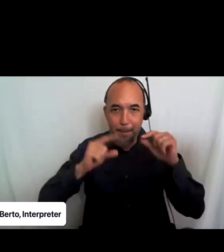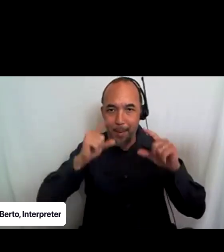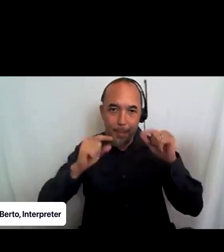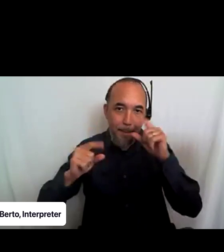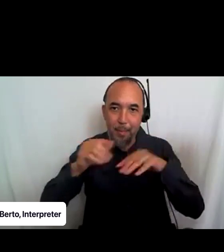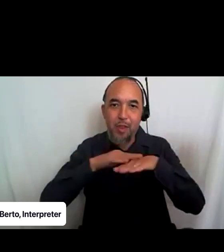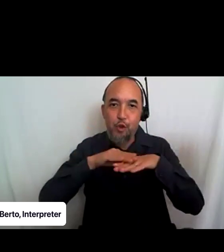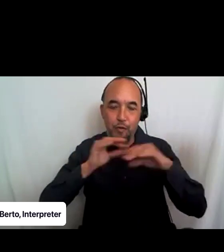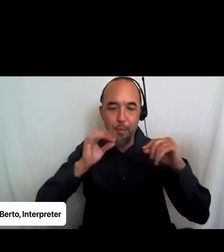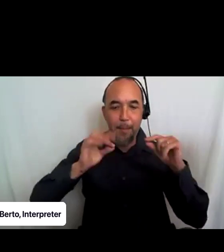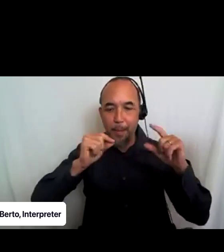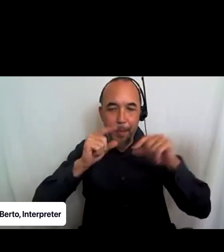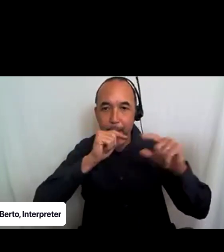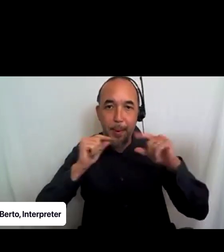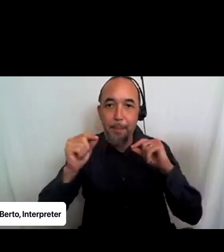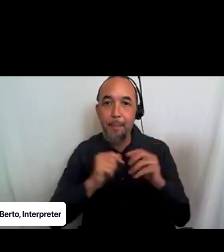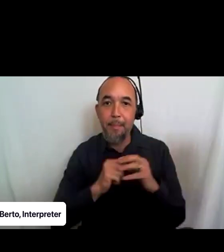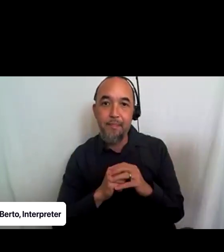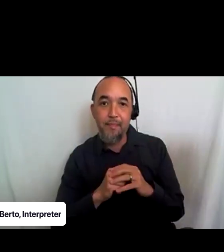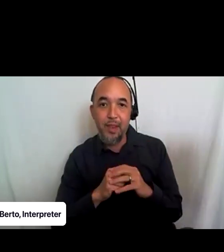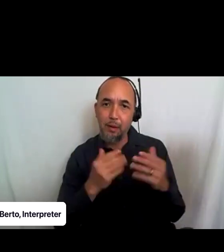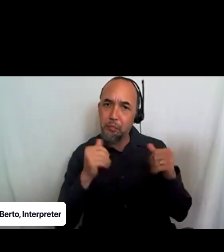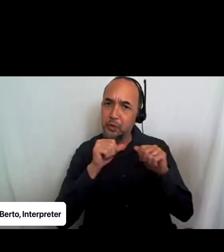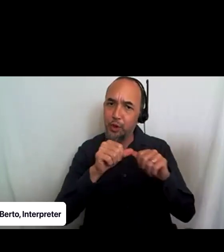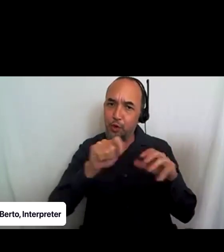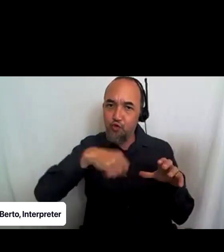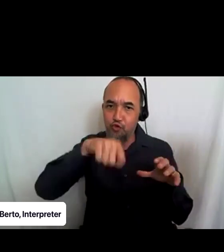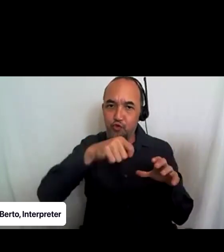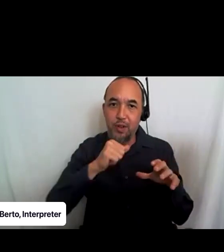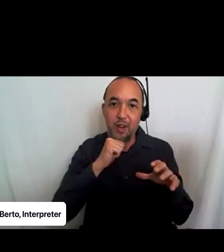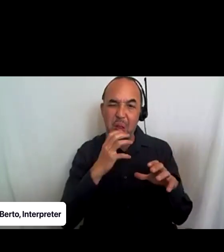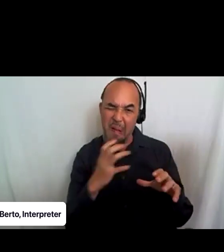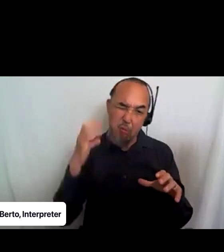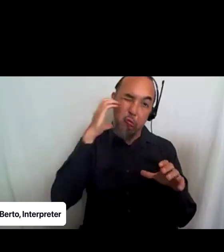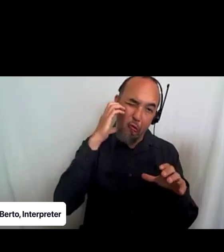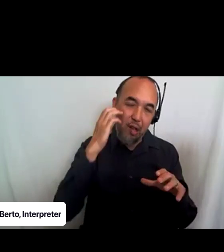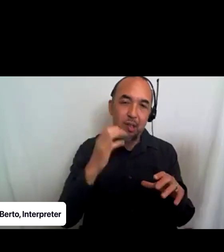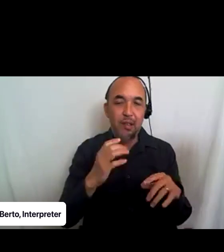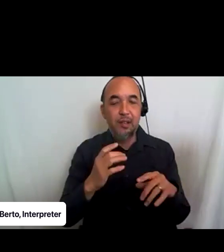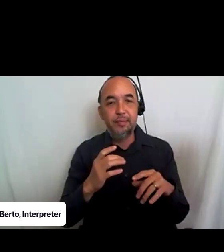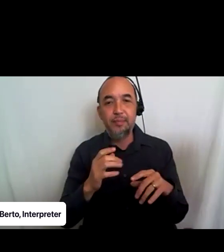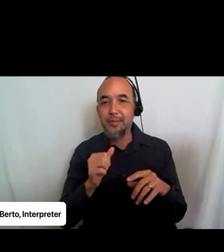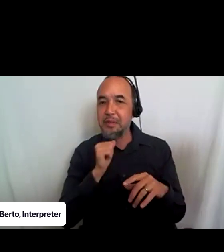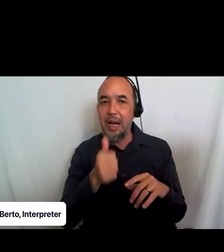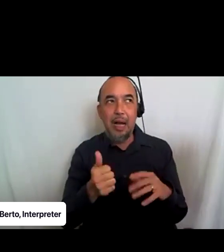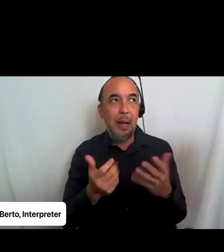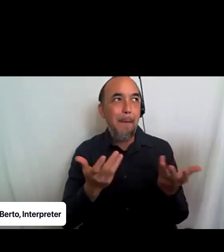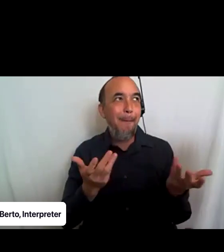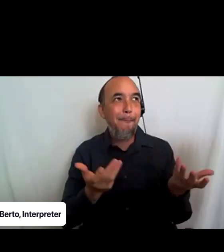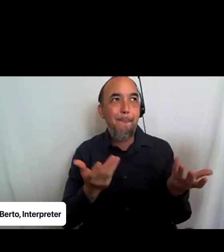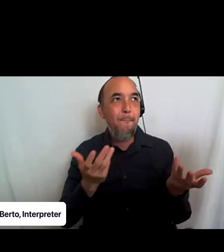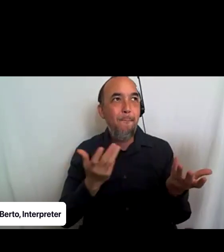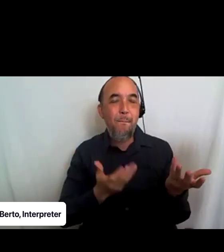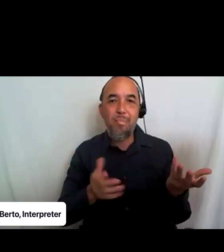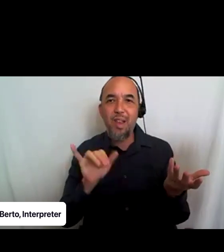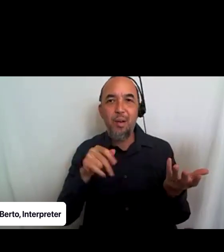keep whisking it. And it's not like super thick, as you can tell. It's not like a thick